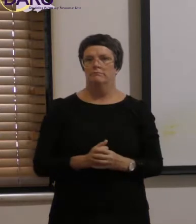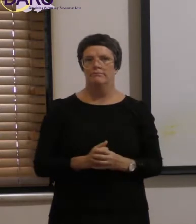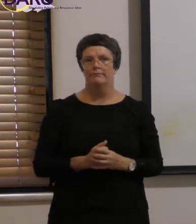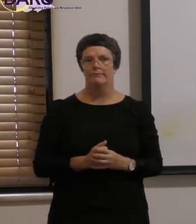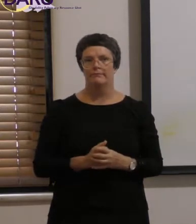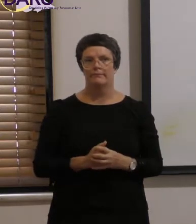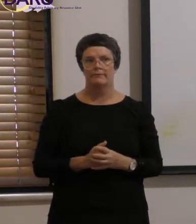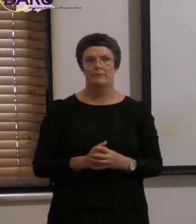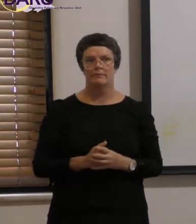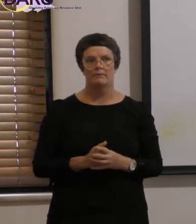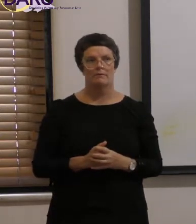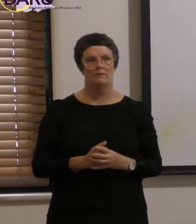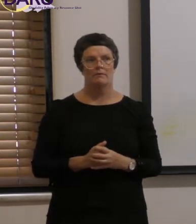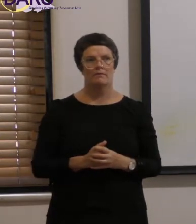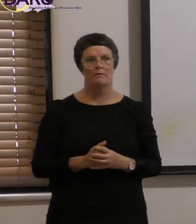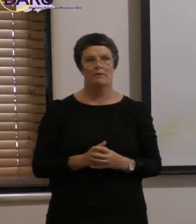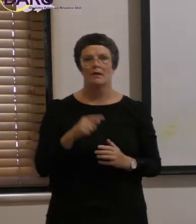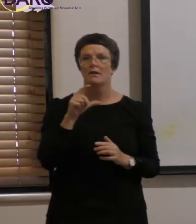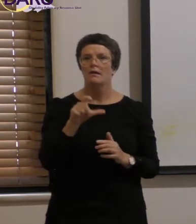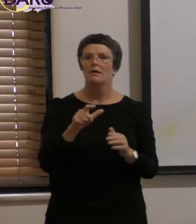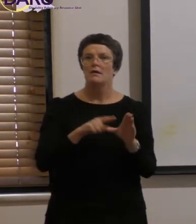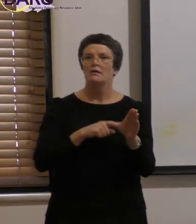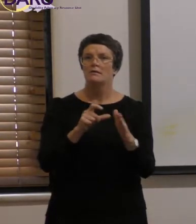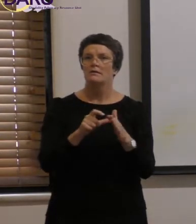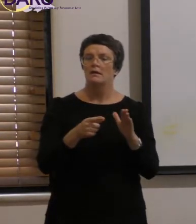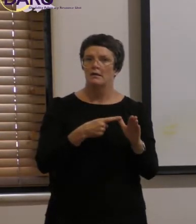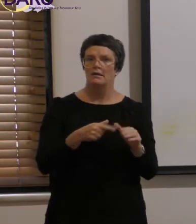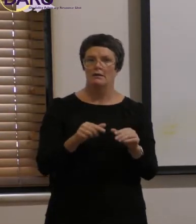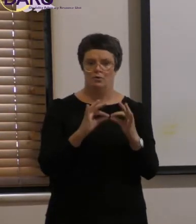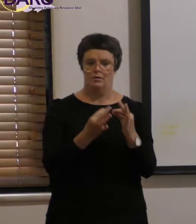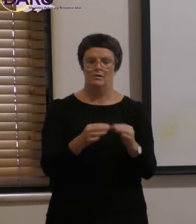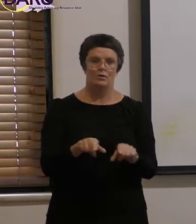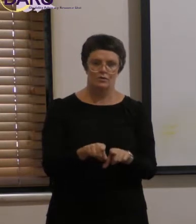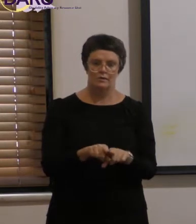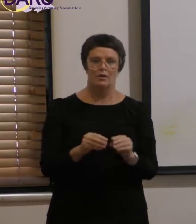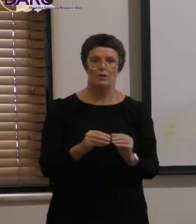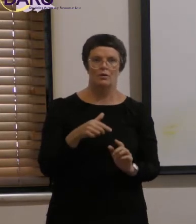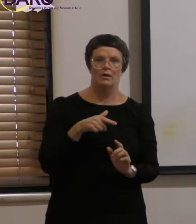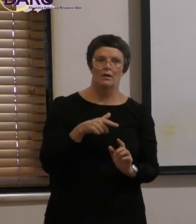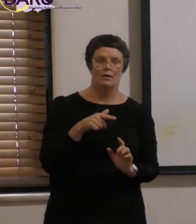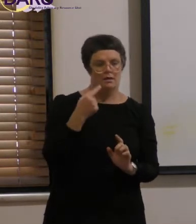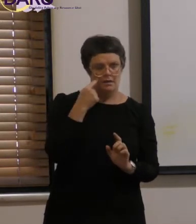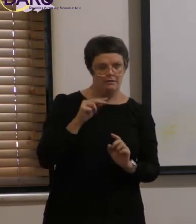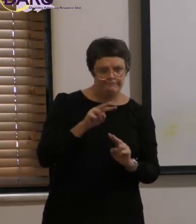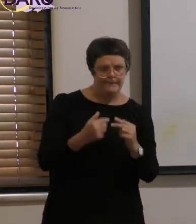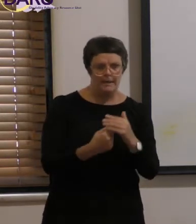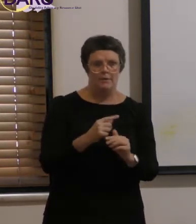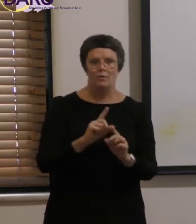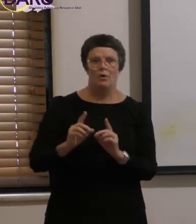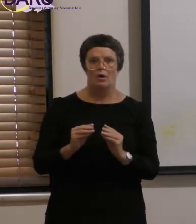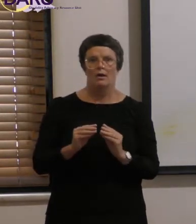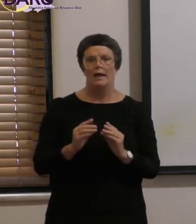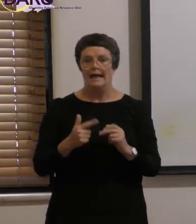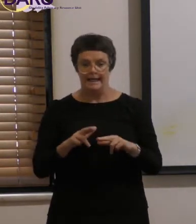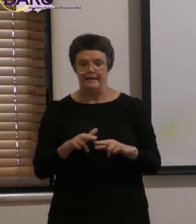What we also see is that many families who don't talk about their education often think it's